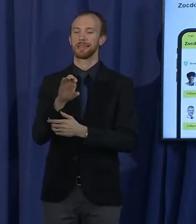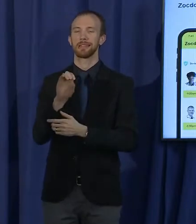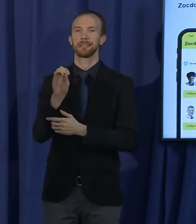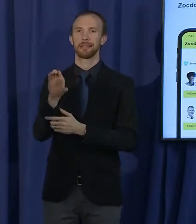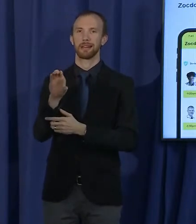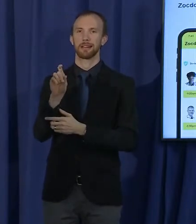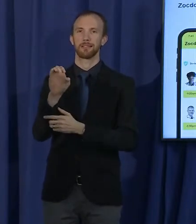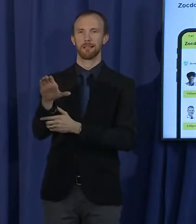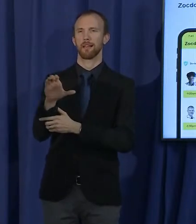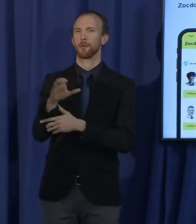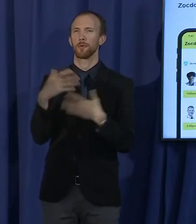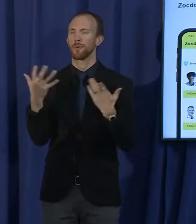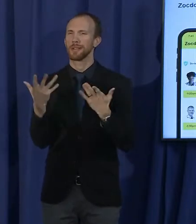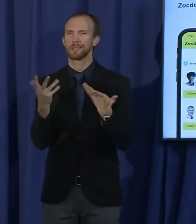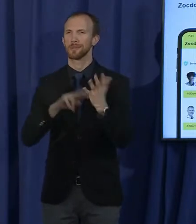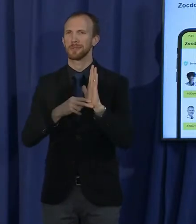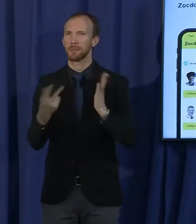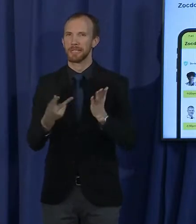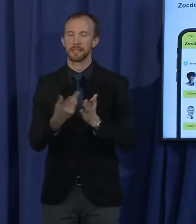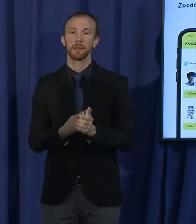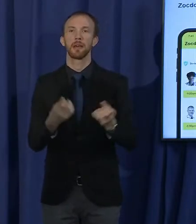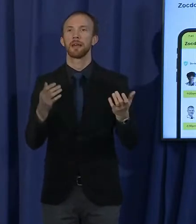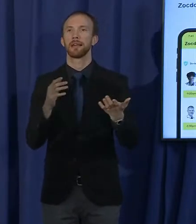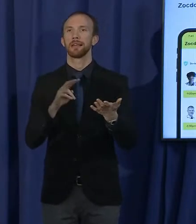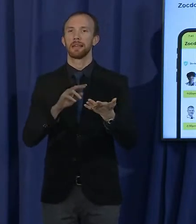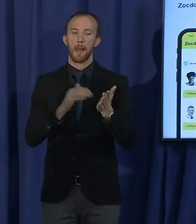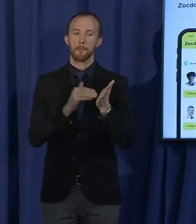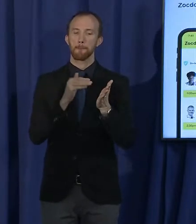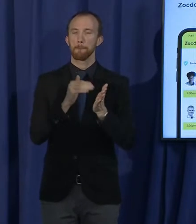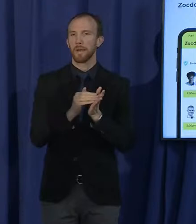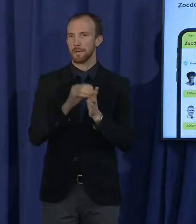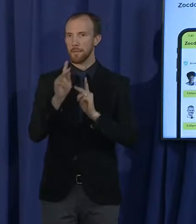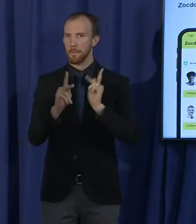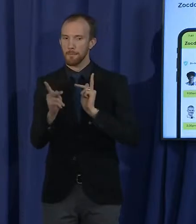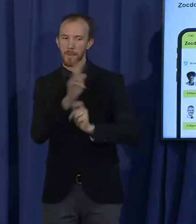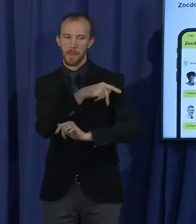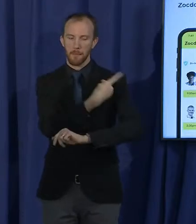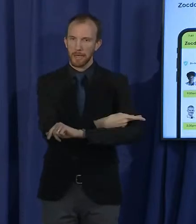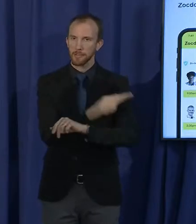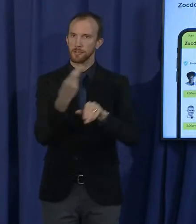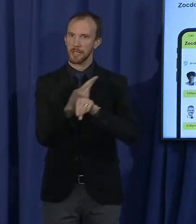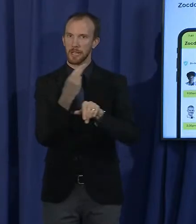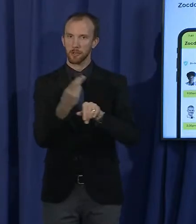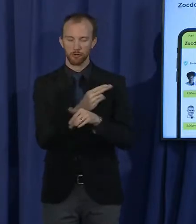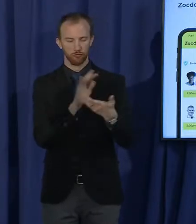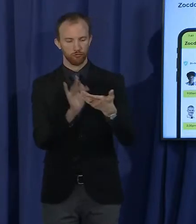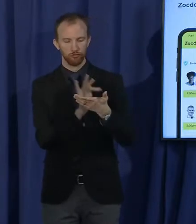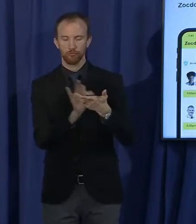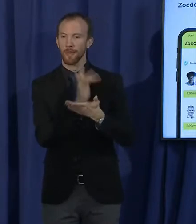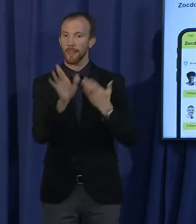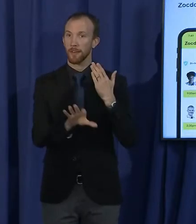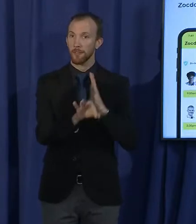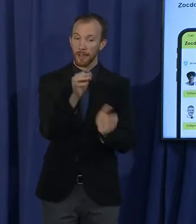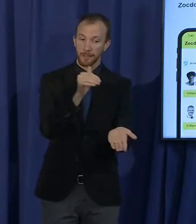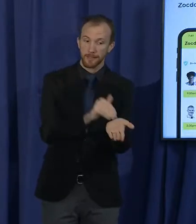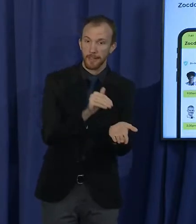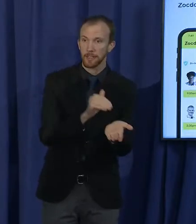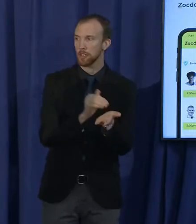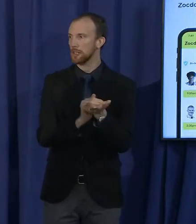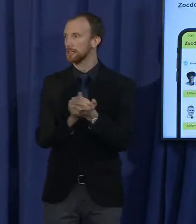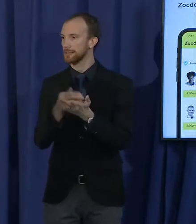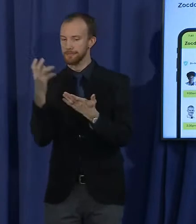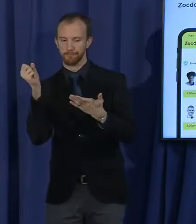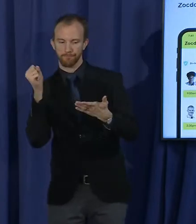as some people may not know, millions of patients every month come to Zocdox and they look for a provider. They enter their insurance,